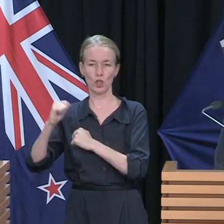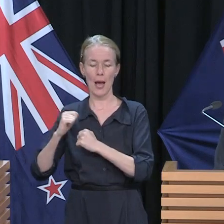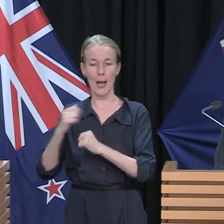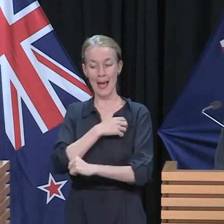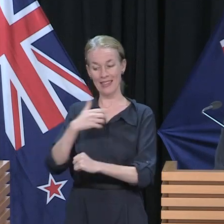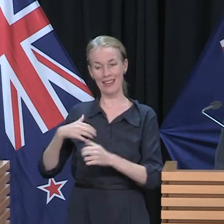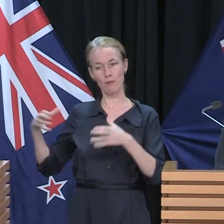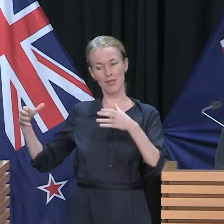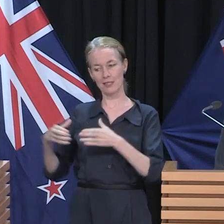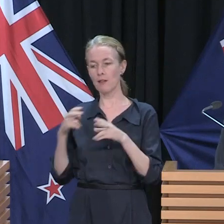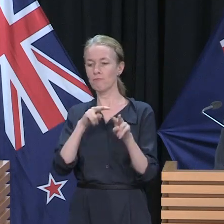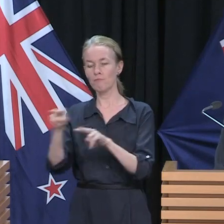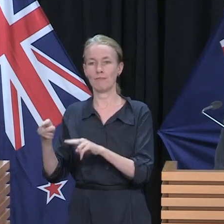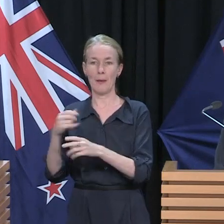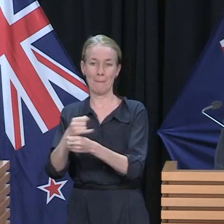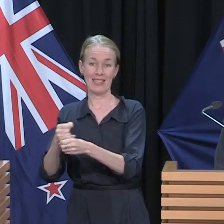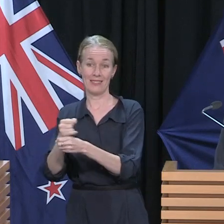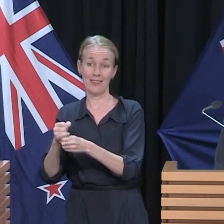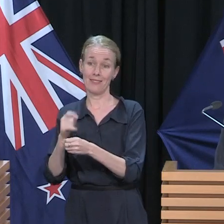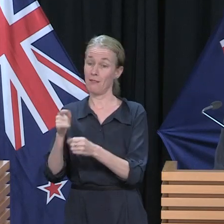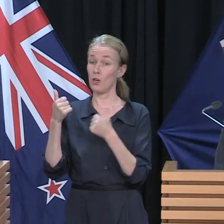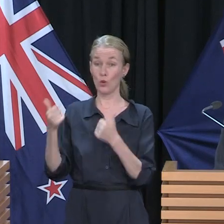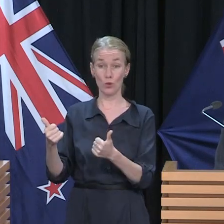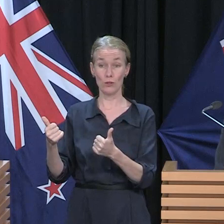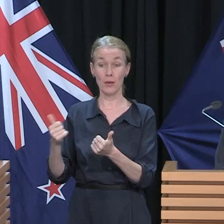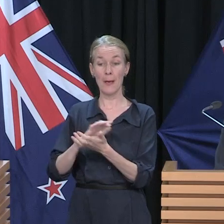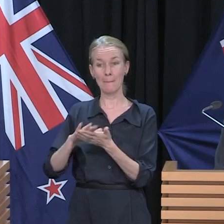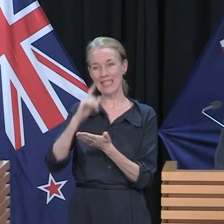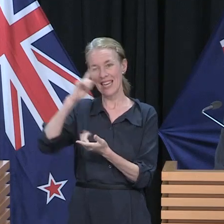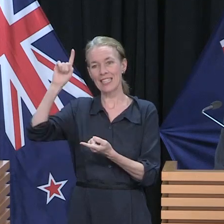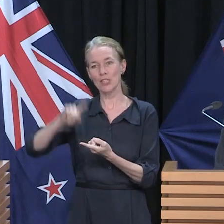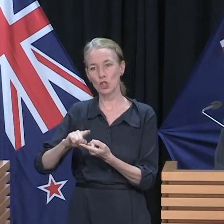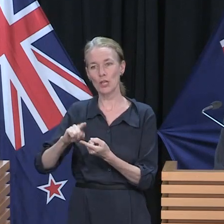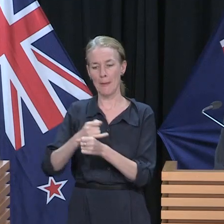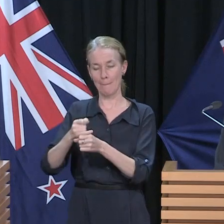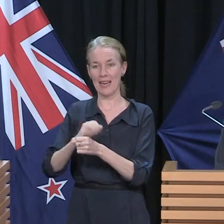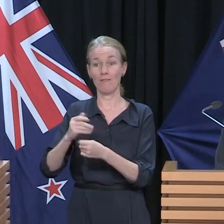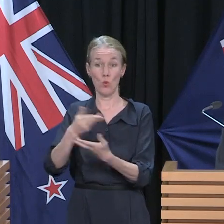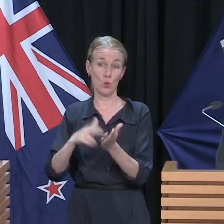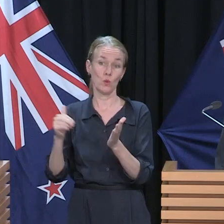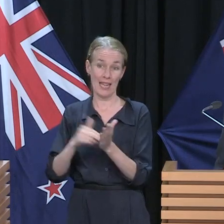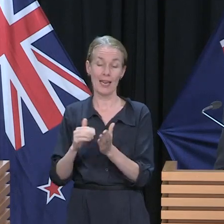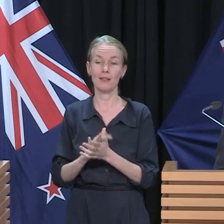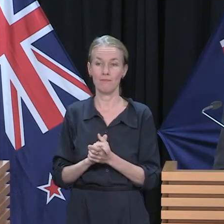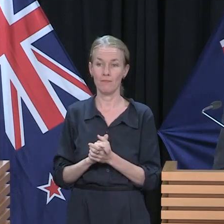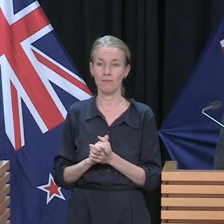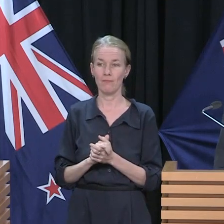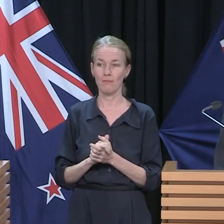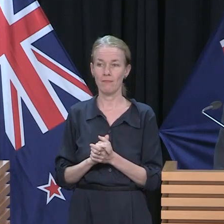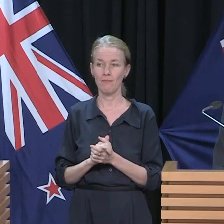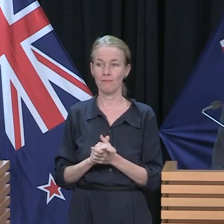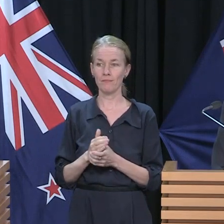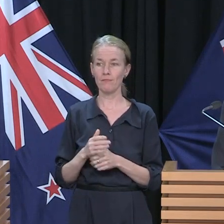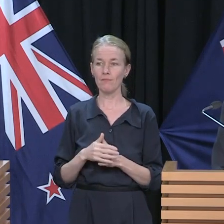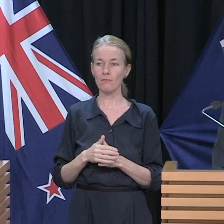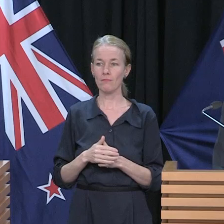wider range of healthcare being available to New Zealanders than if we had a, you know, open slather as other countries do. So the result of